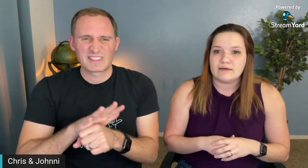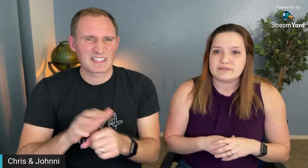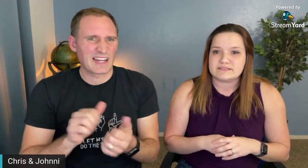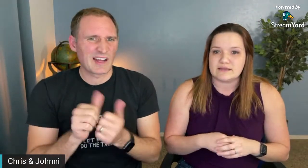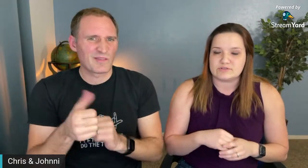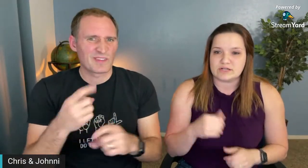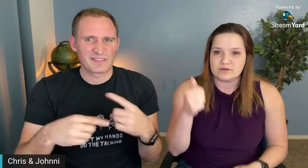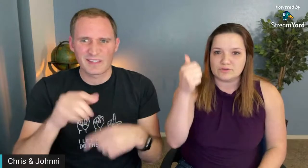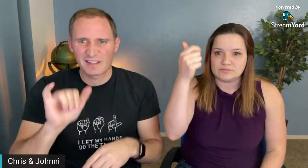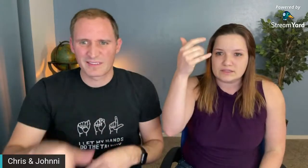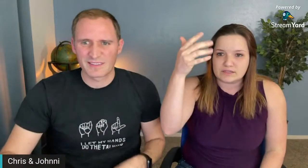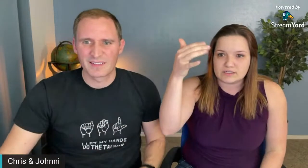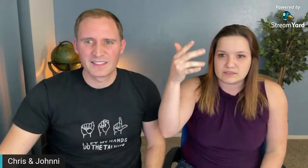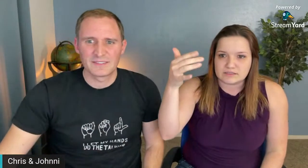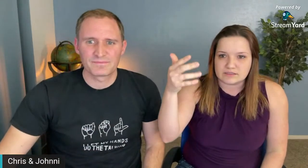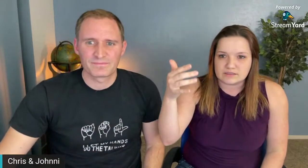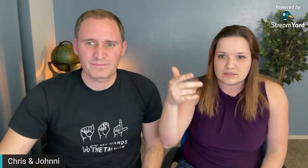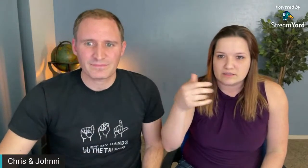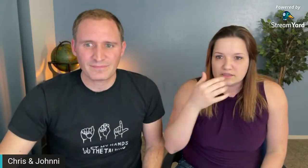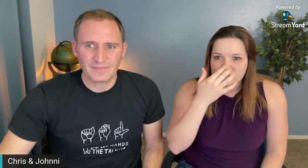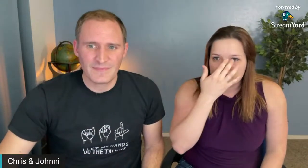Let's see. I'm trying to go through.